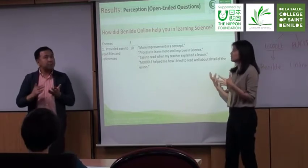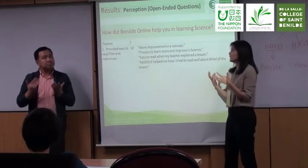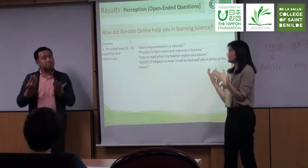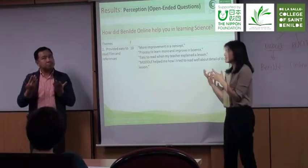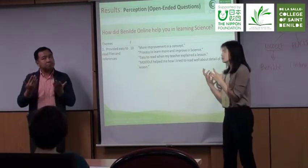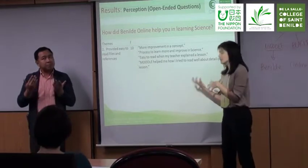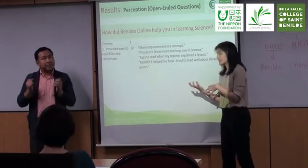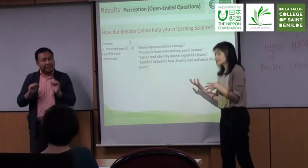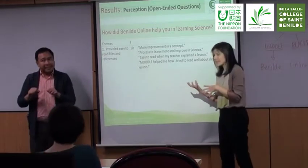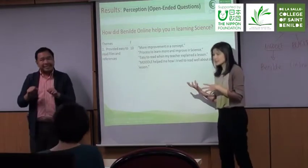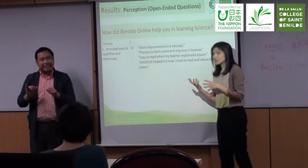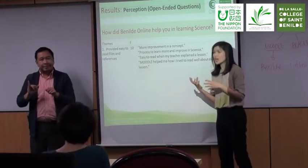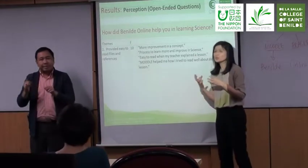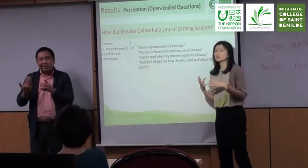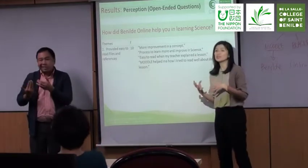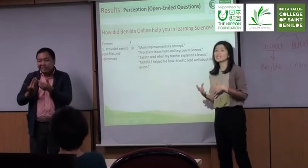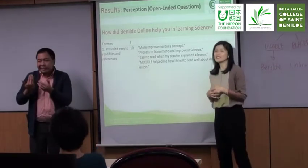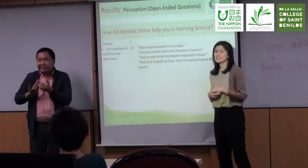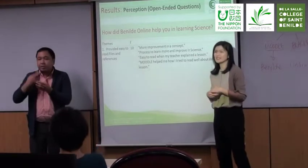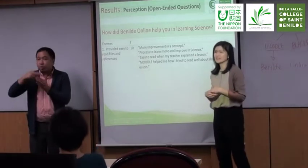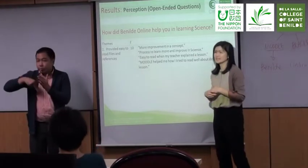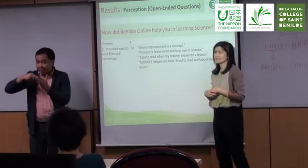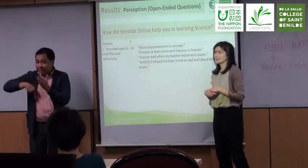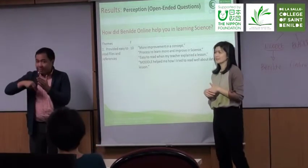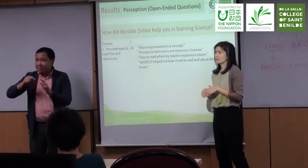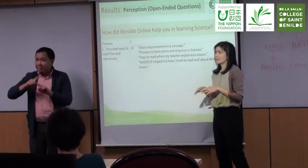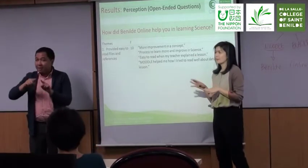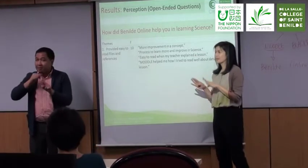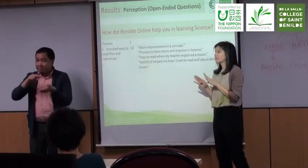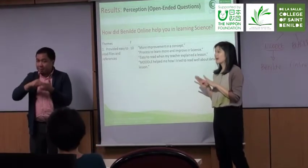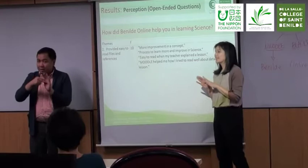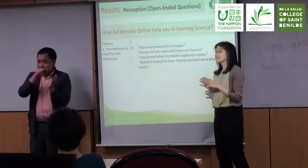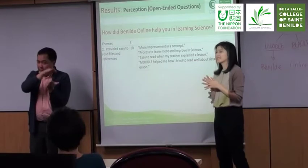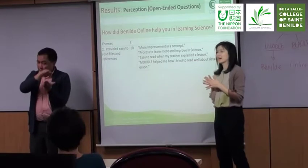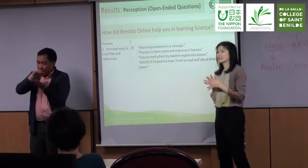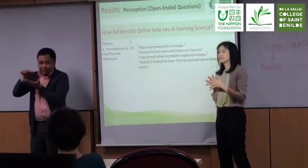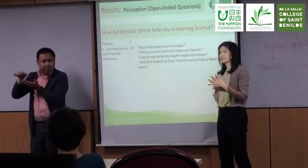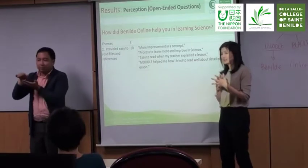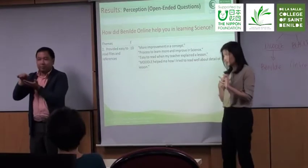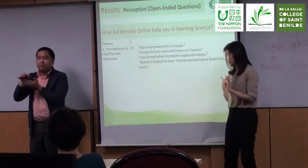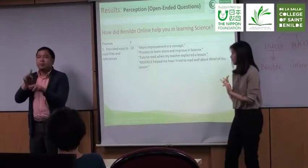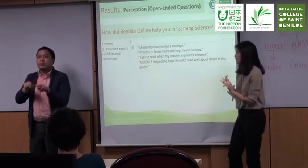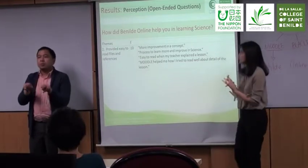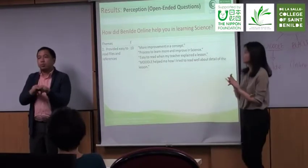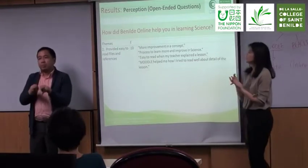it has to be easy to read, yet not too easy. Parang balance lang.